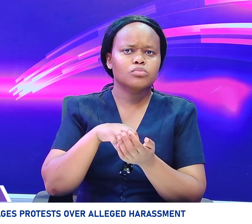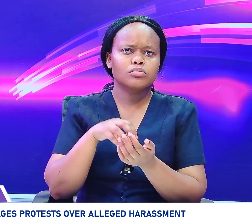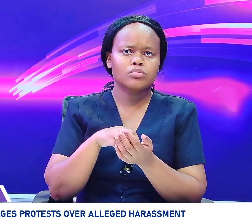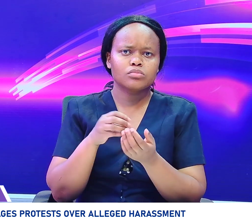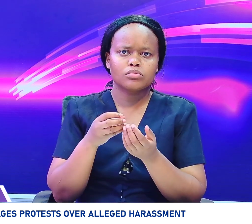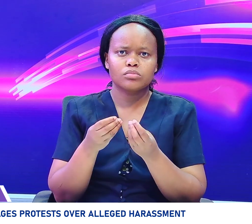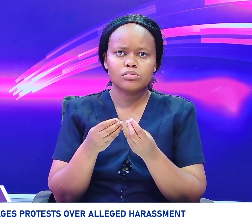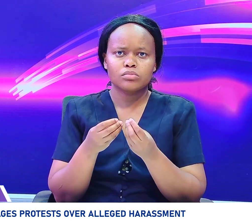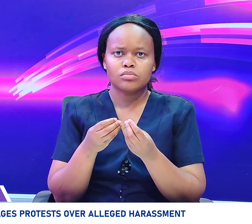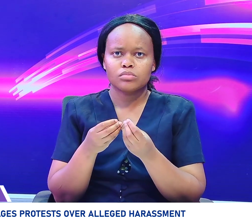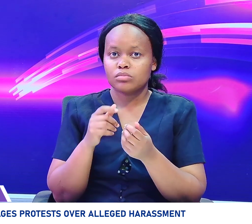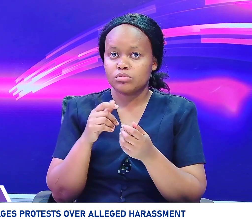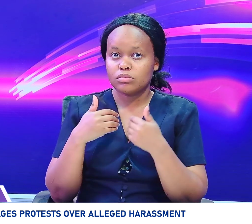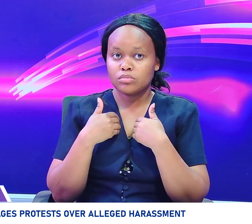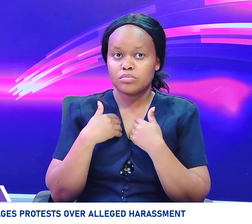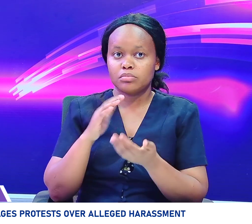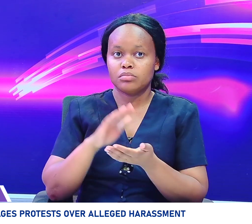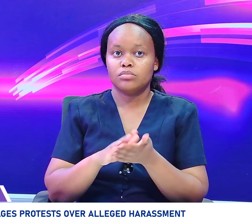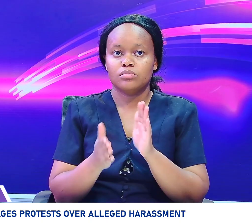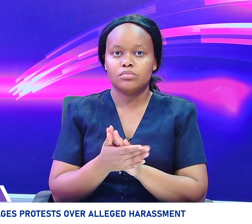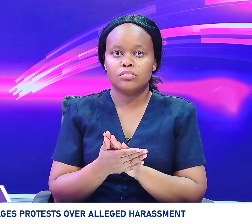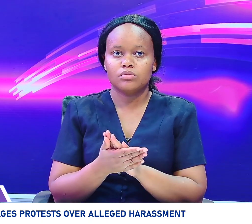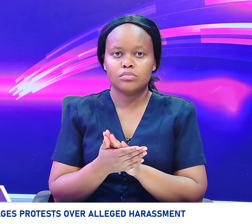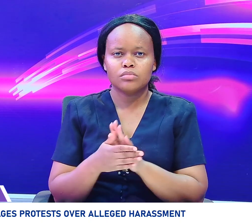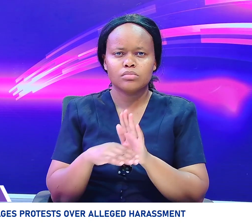had become unbearable, promoting them to